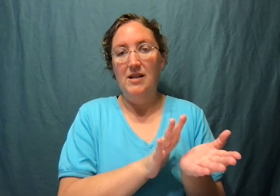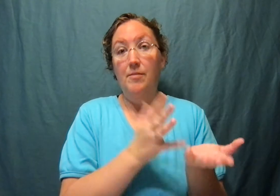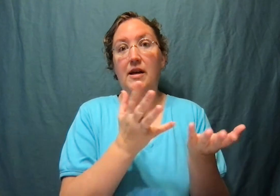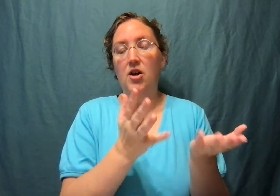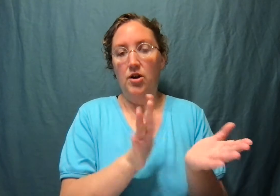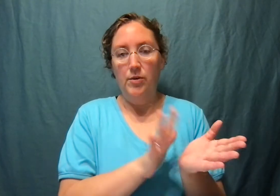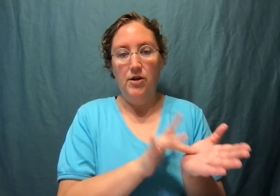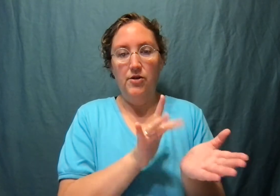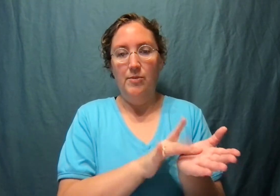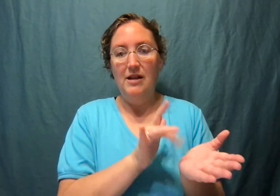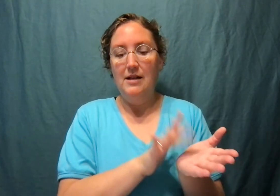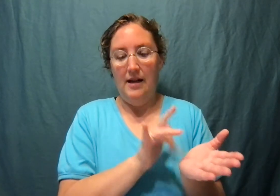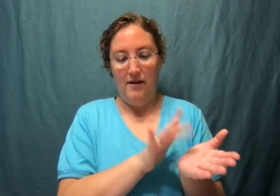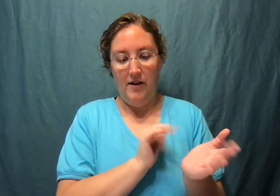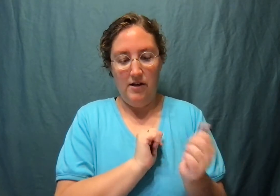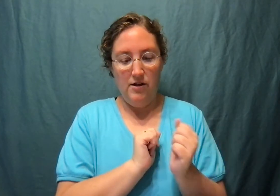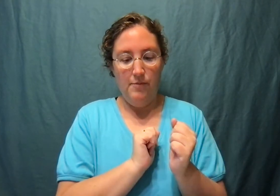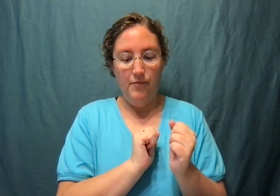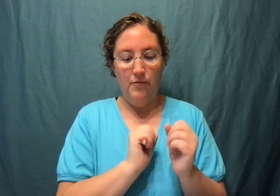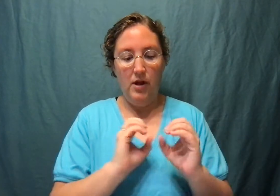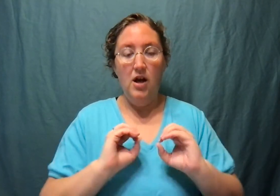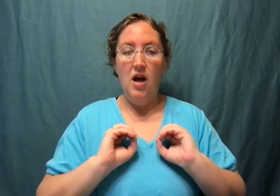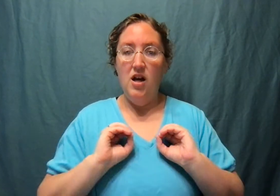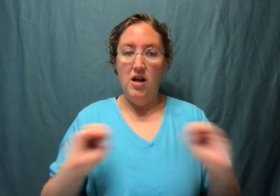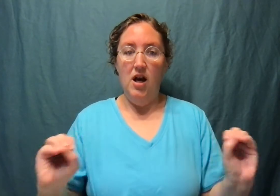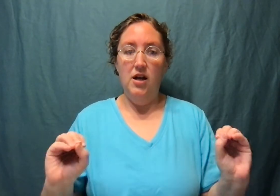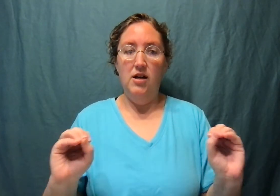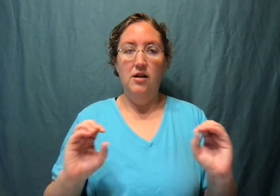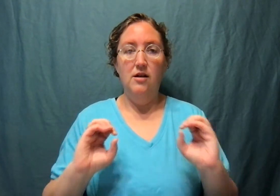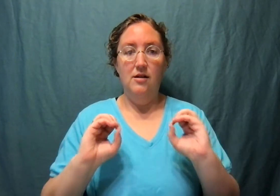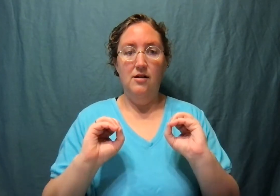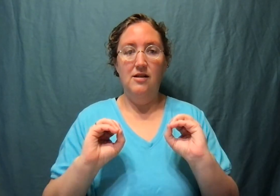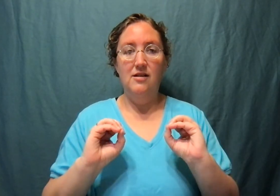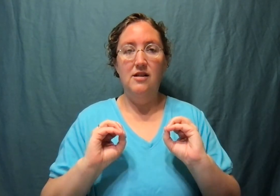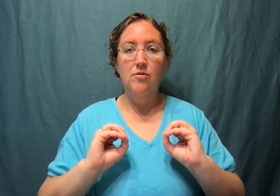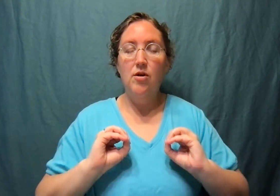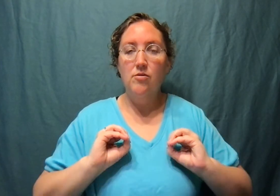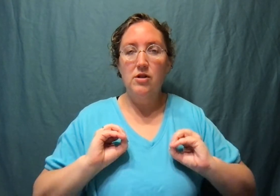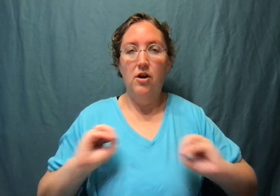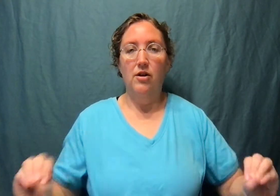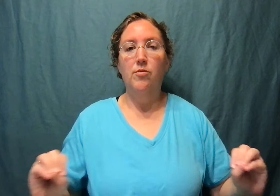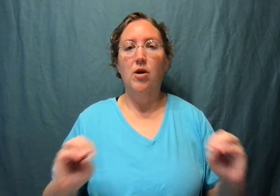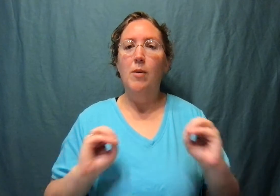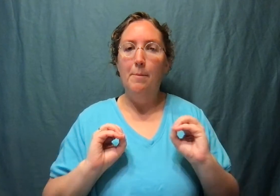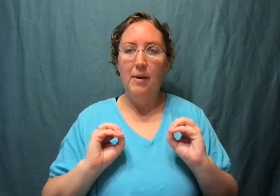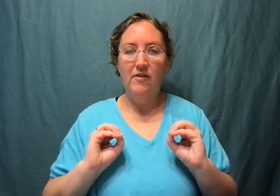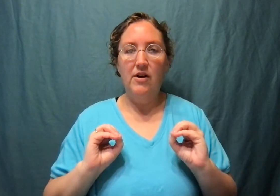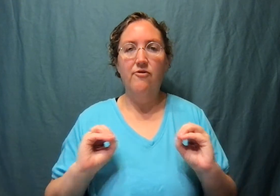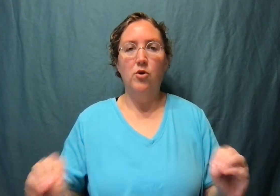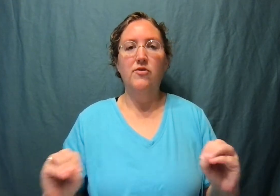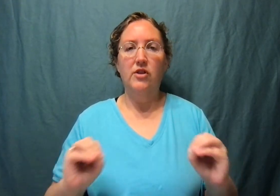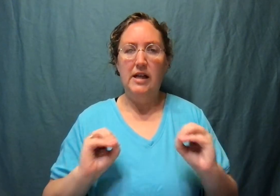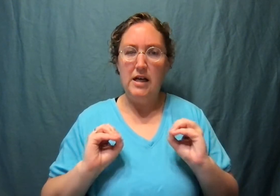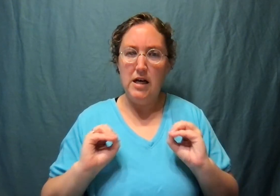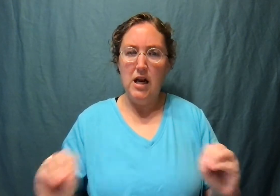something innocuous also, but take advantage. None. This is zeros all in a row, but very forcefully.